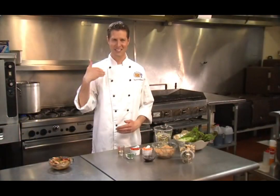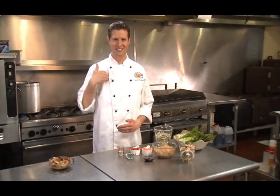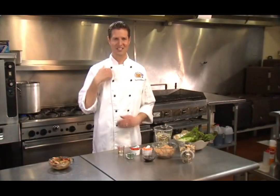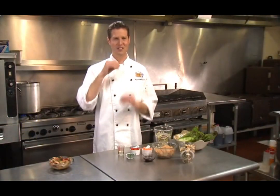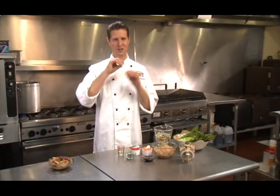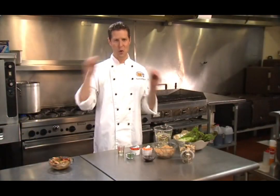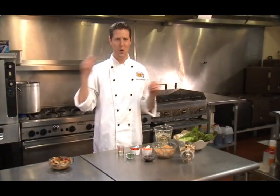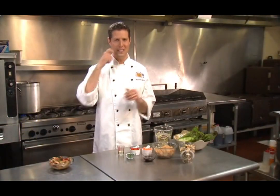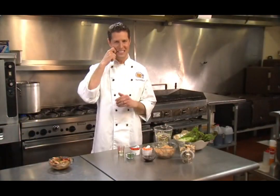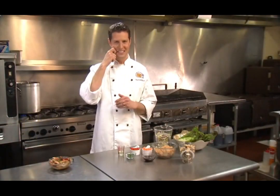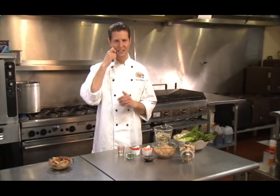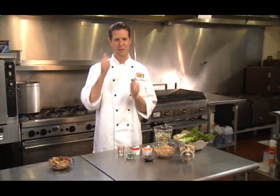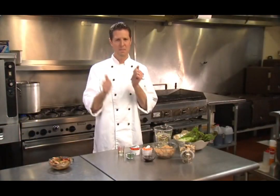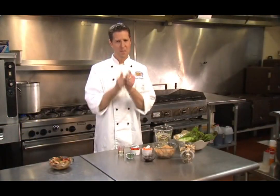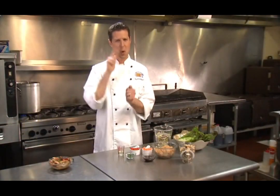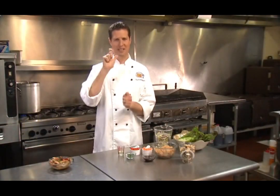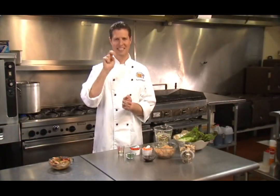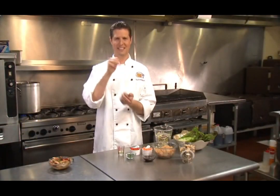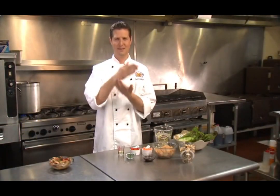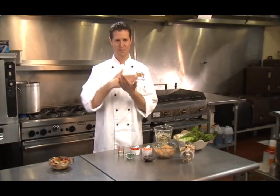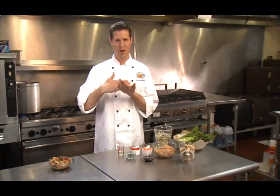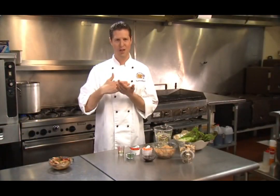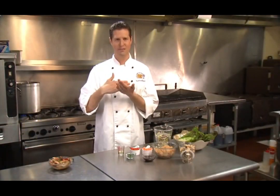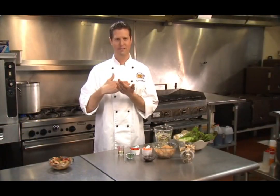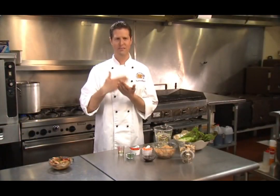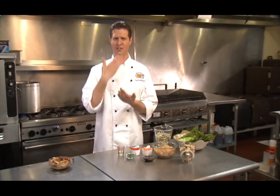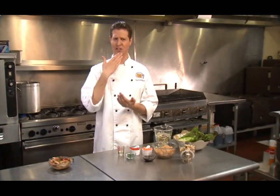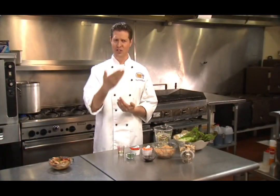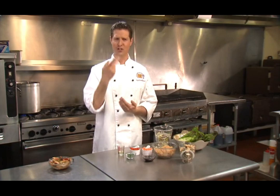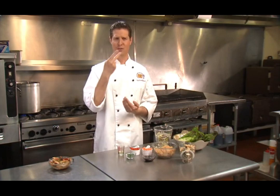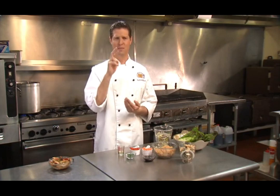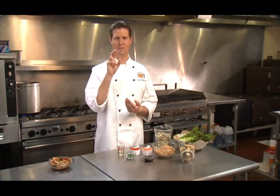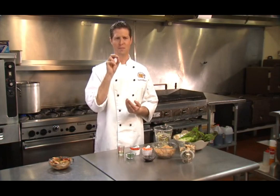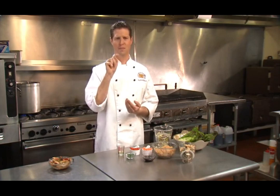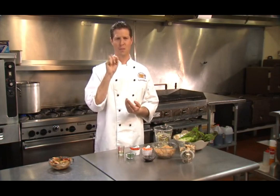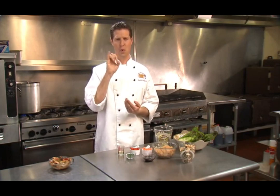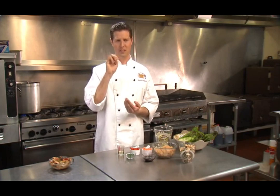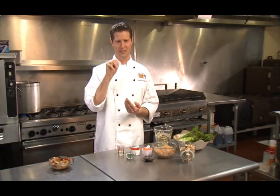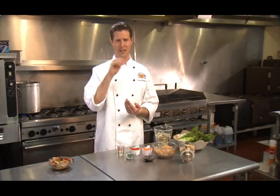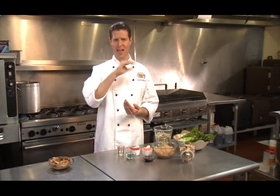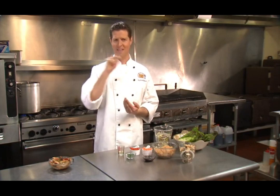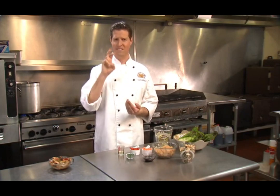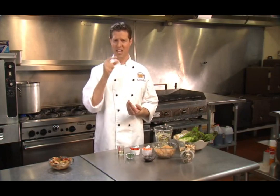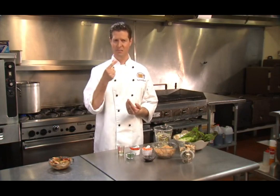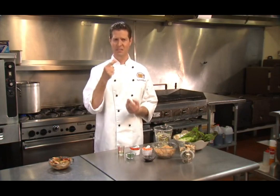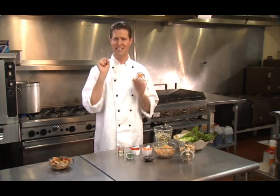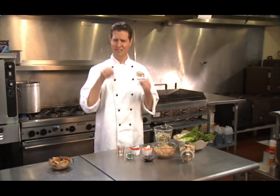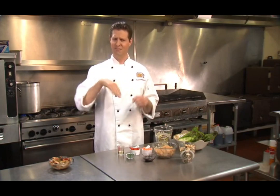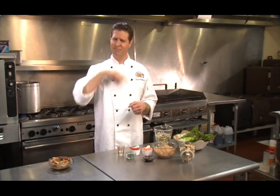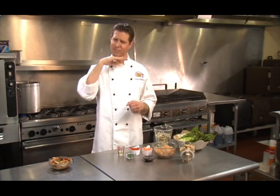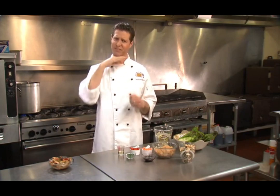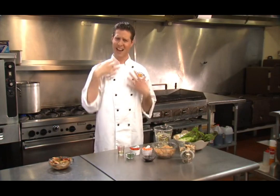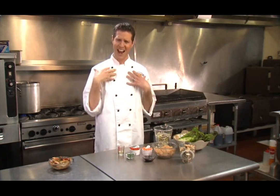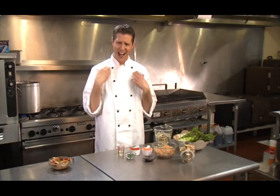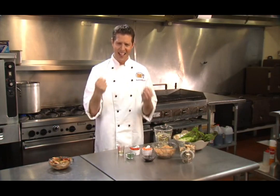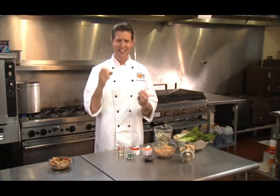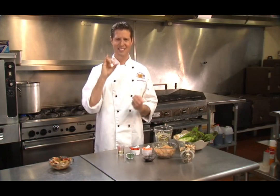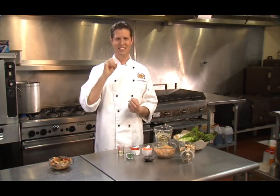Skinless chicken breast is the leanest chicken part. It is a good source of protein, and with vegetables, it can make a filling,